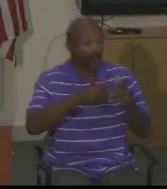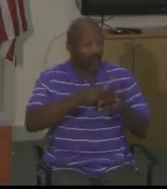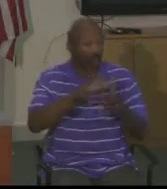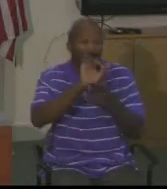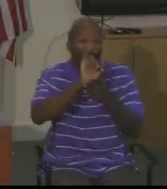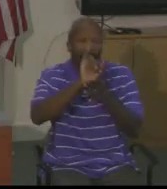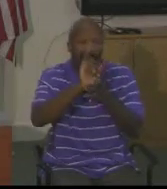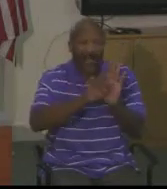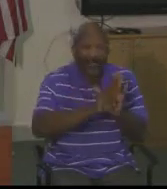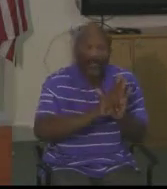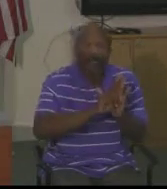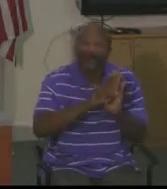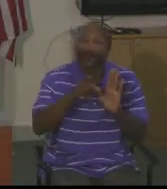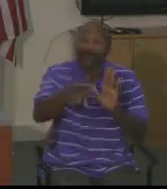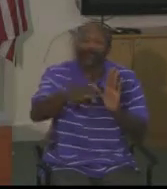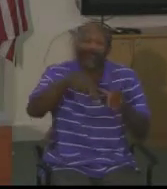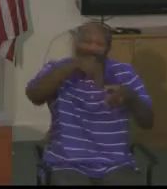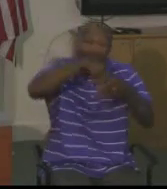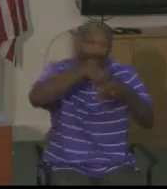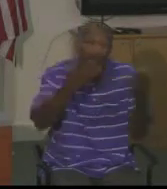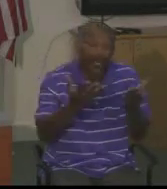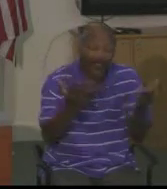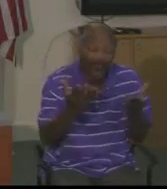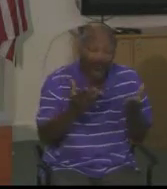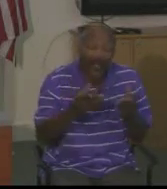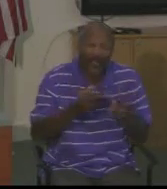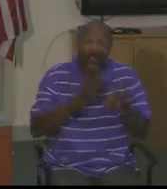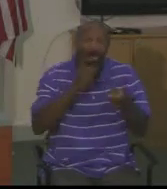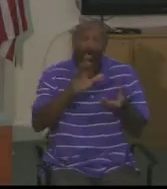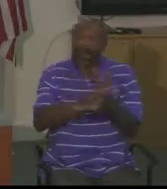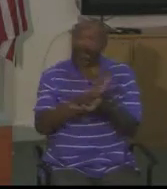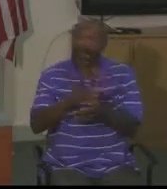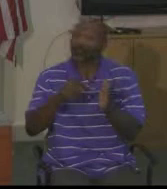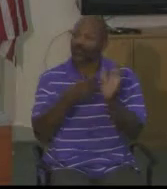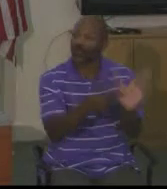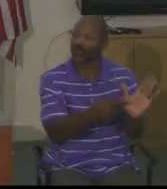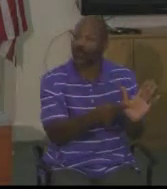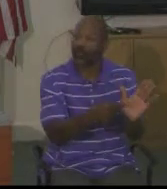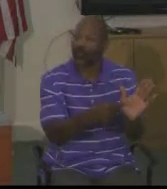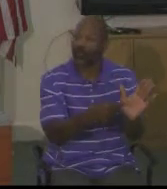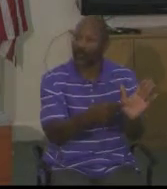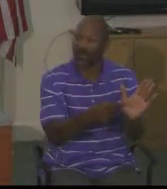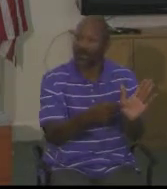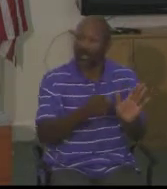components that are in that computer, based on the material we give you.